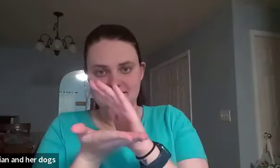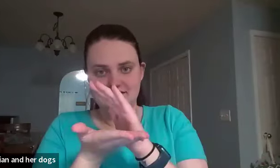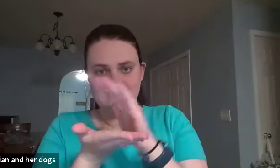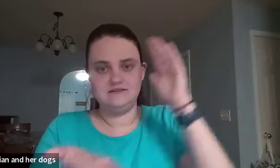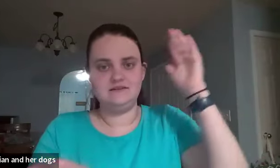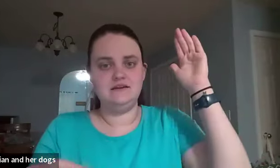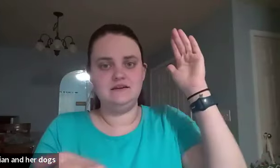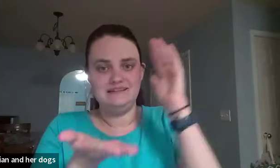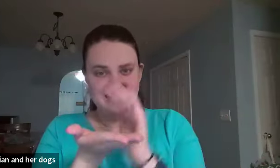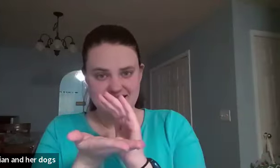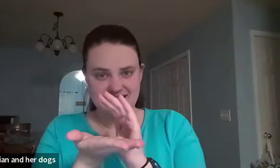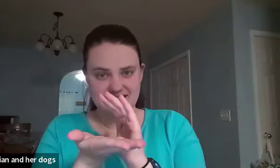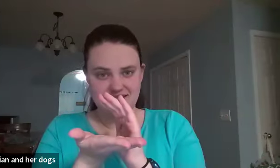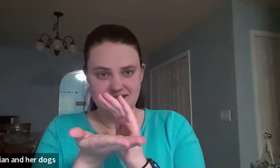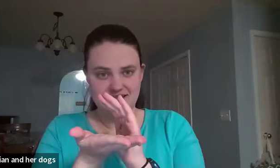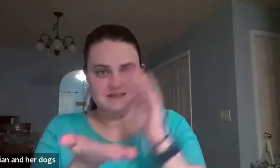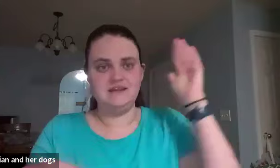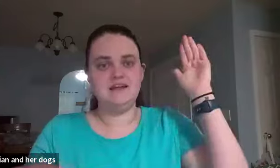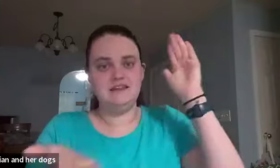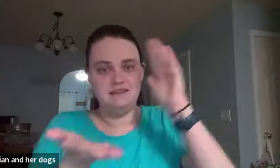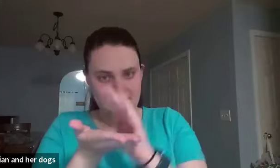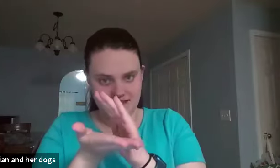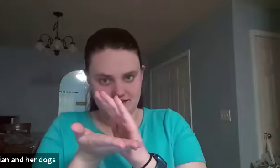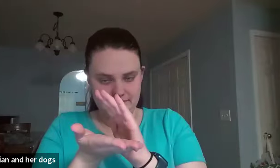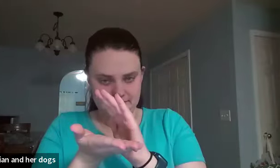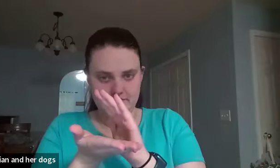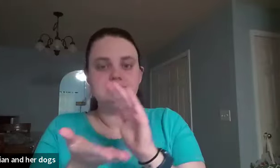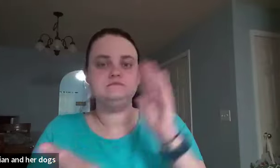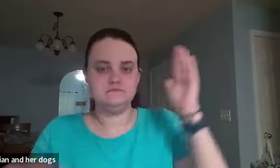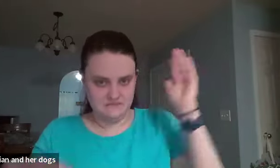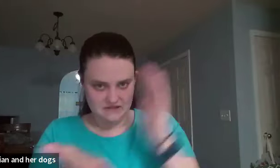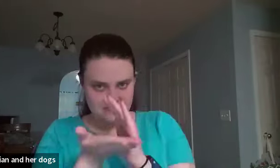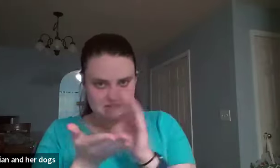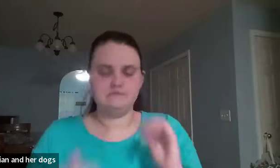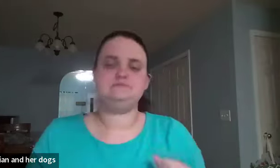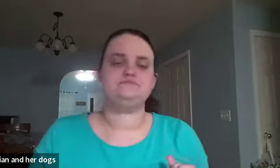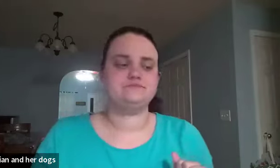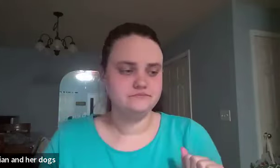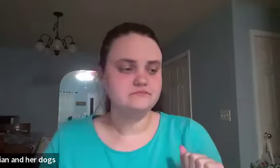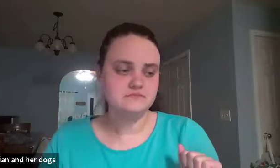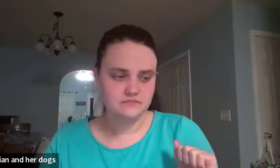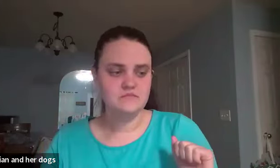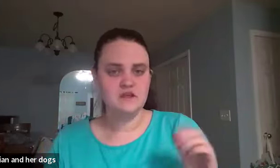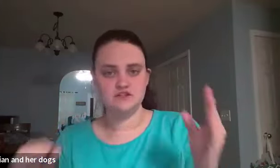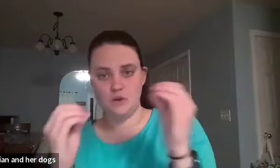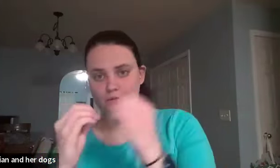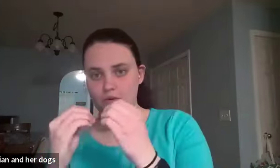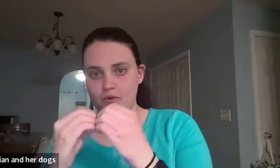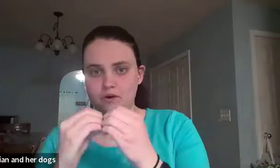less, less, less, less. So